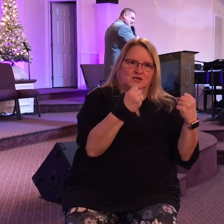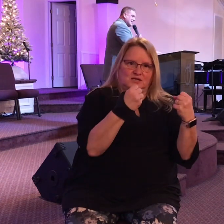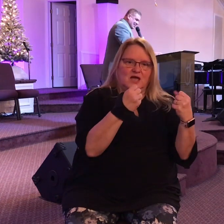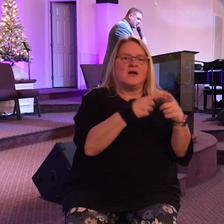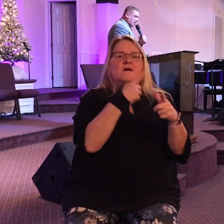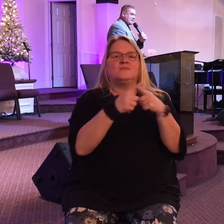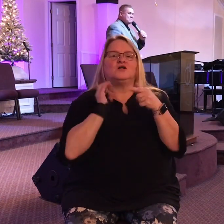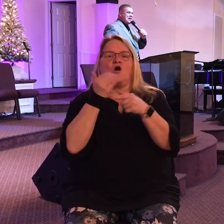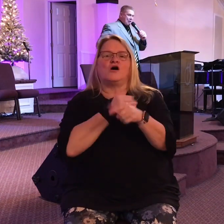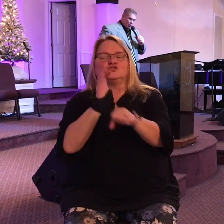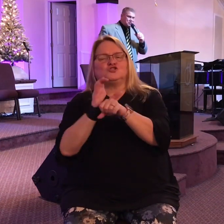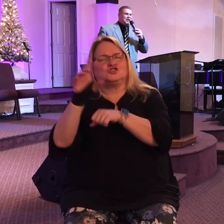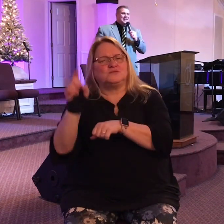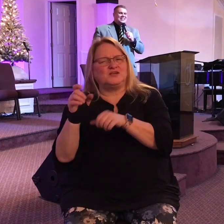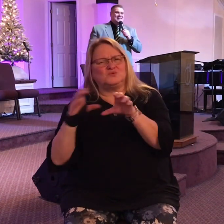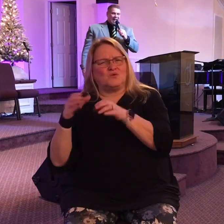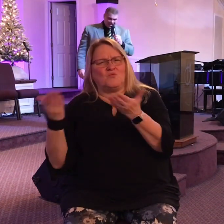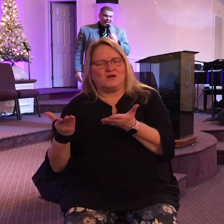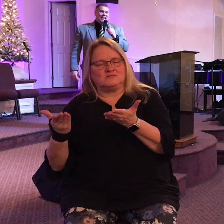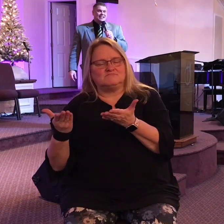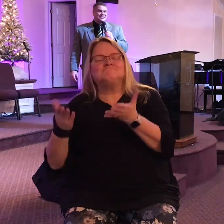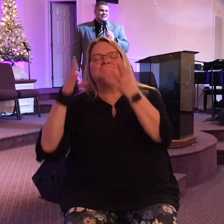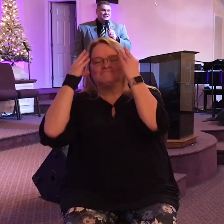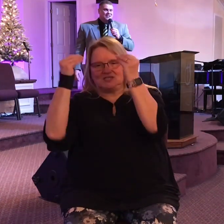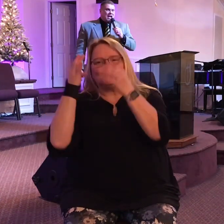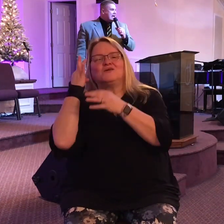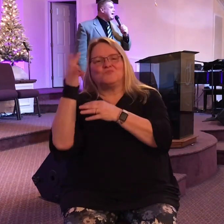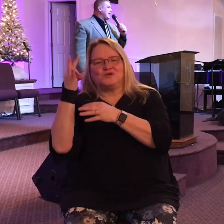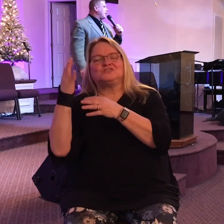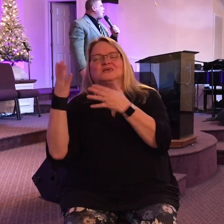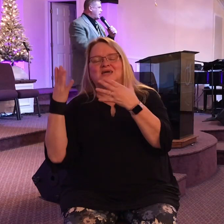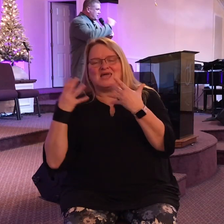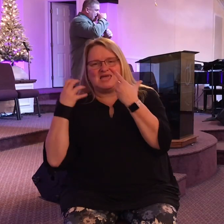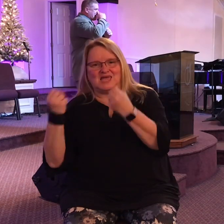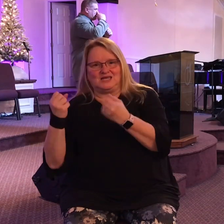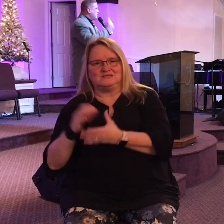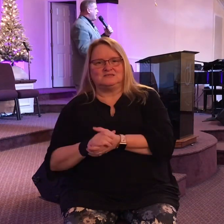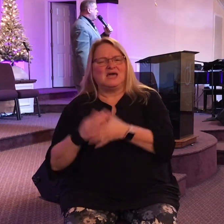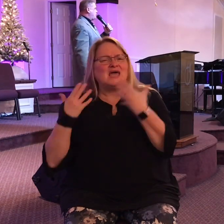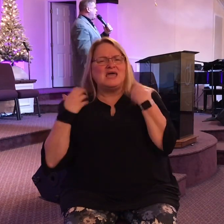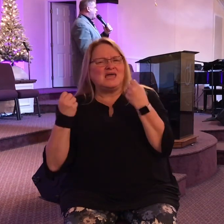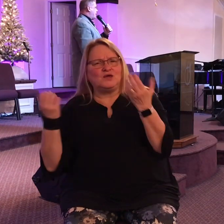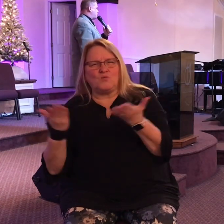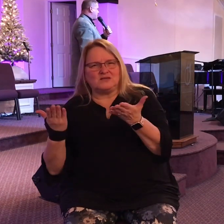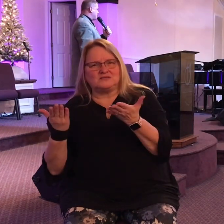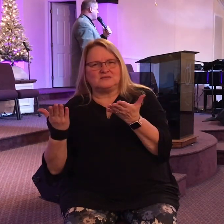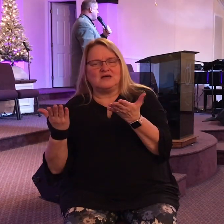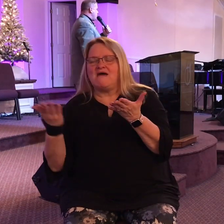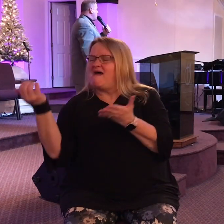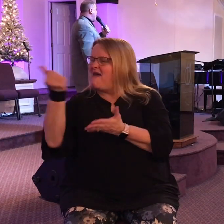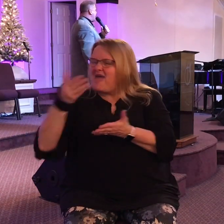doing? Teaching and preaching and healing. Healing what, Pastor? Anything that ails